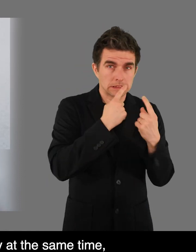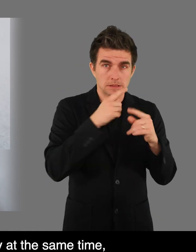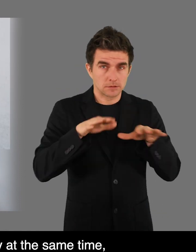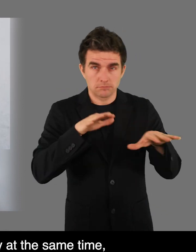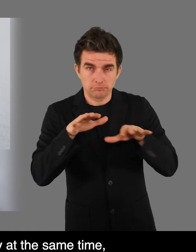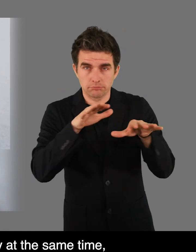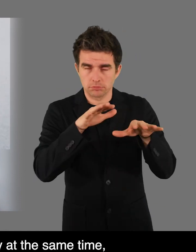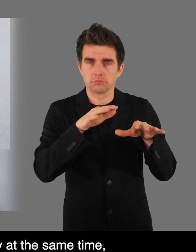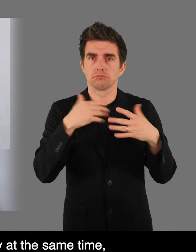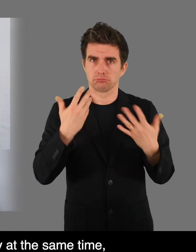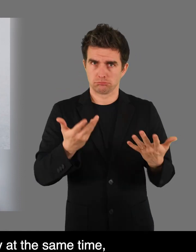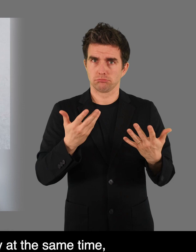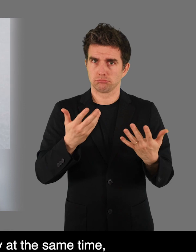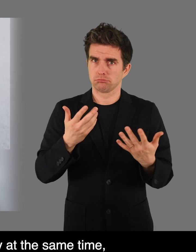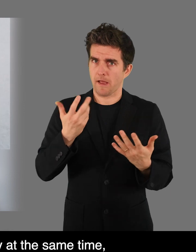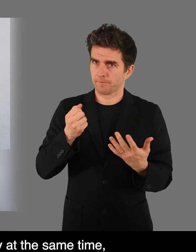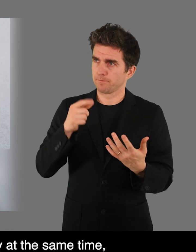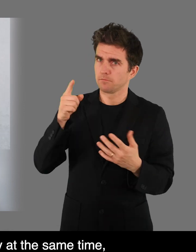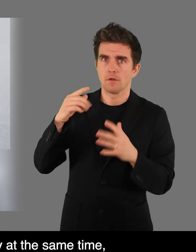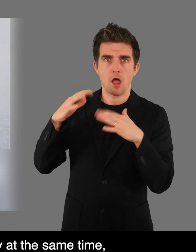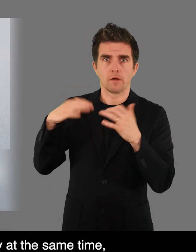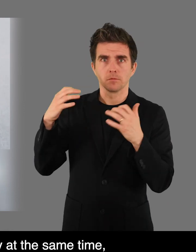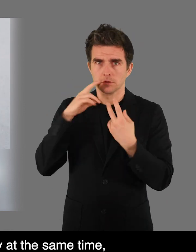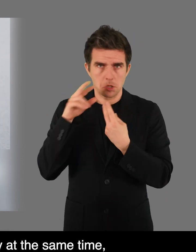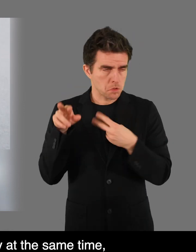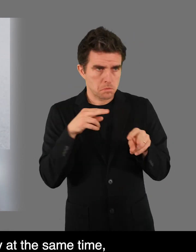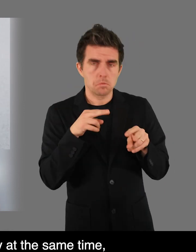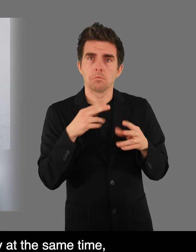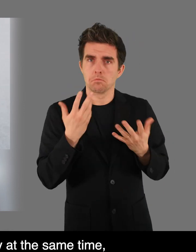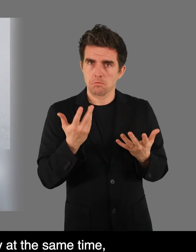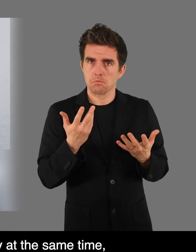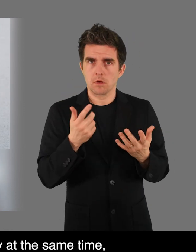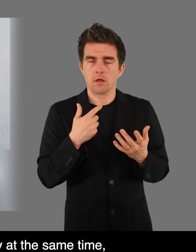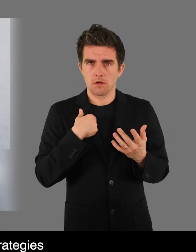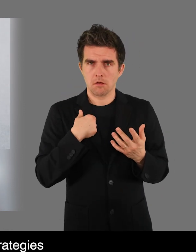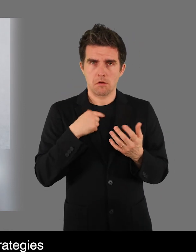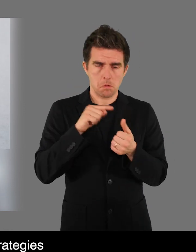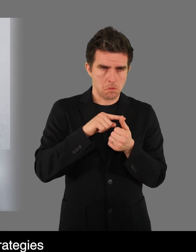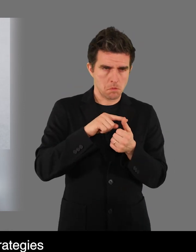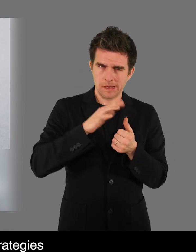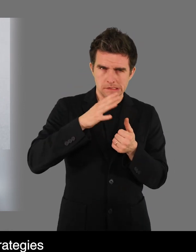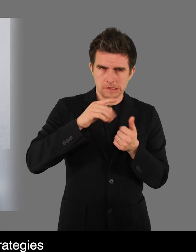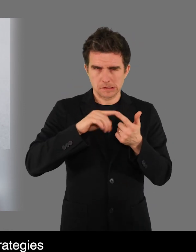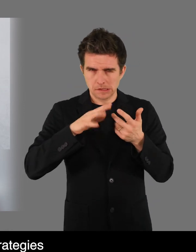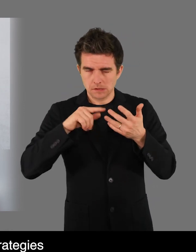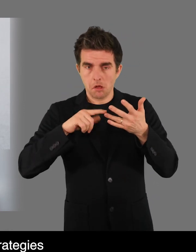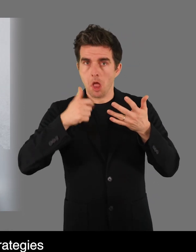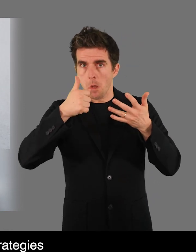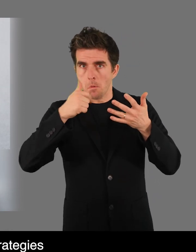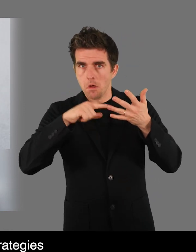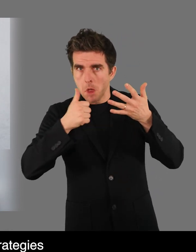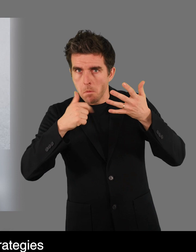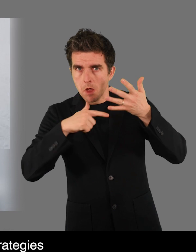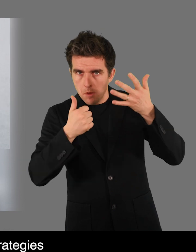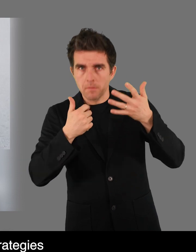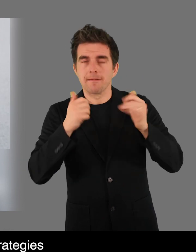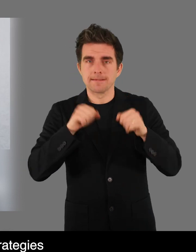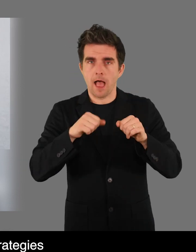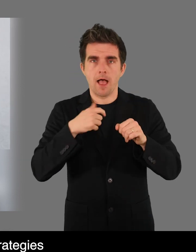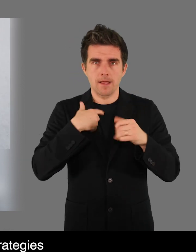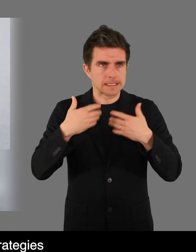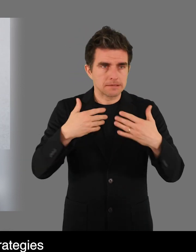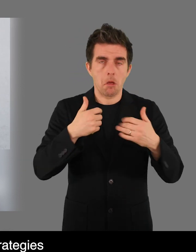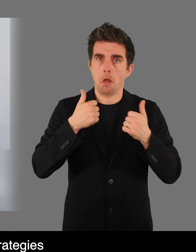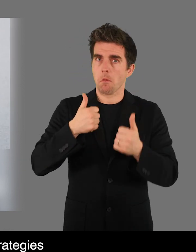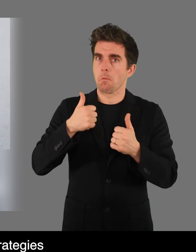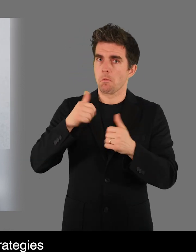on the same day at the same time, and we got the attention of government. These are some of the